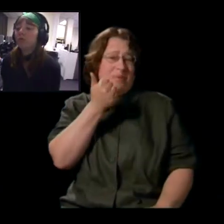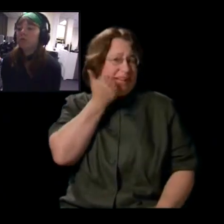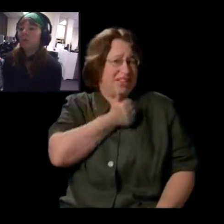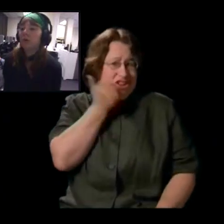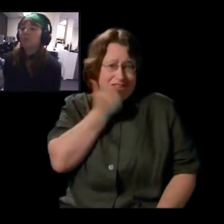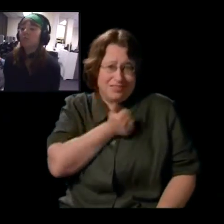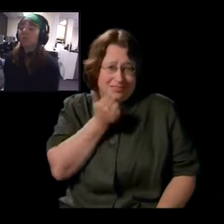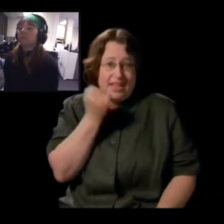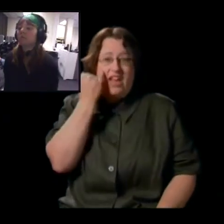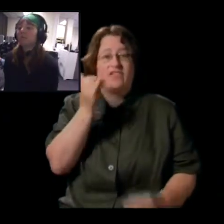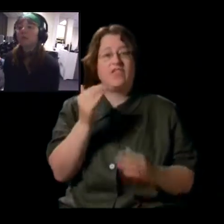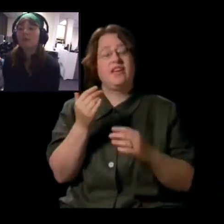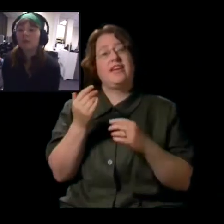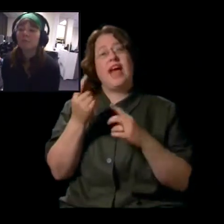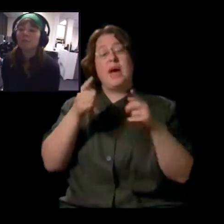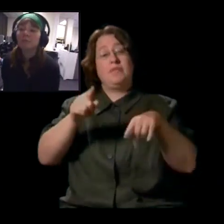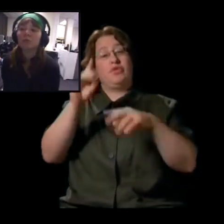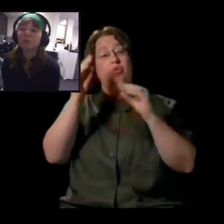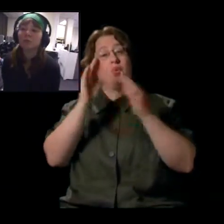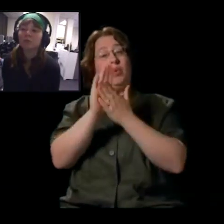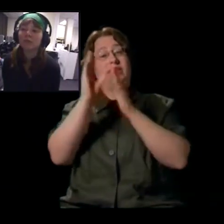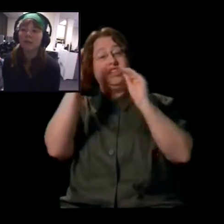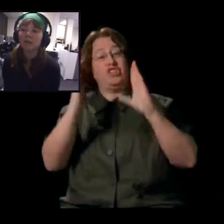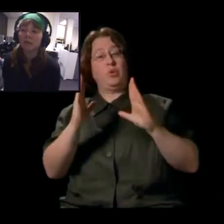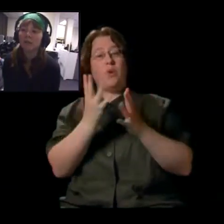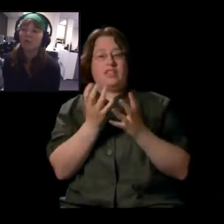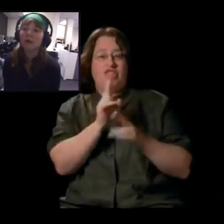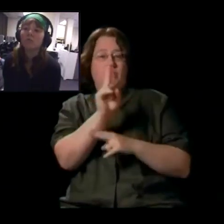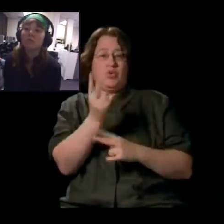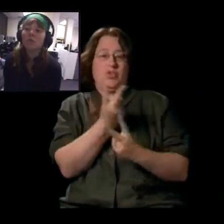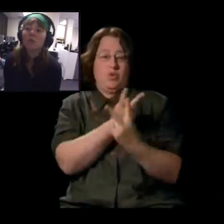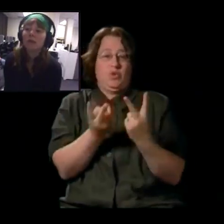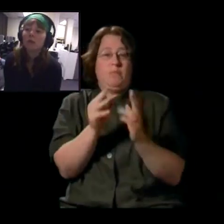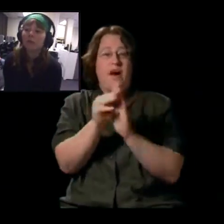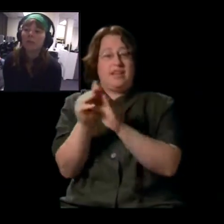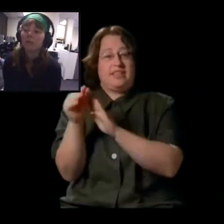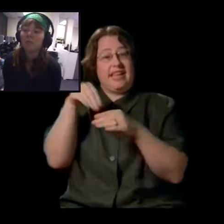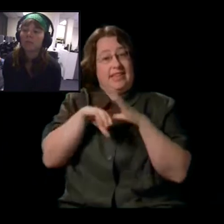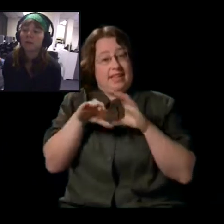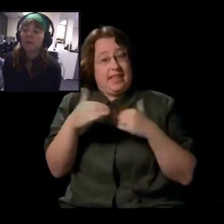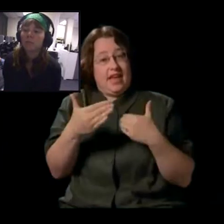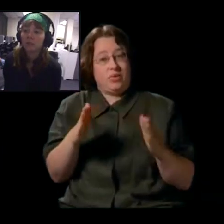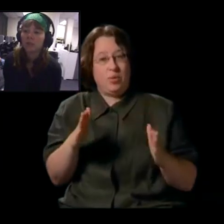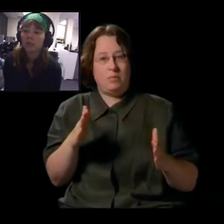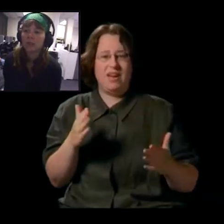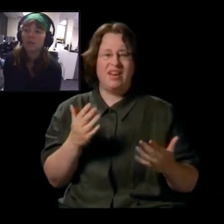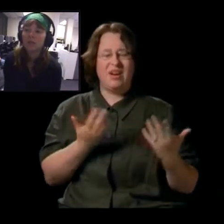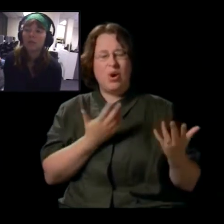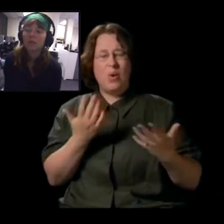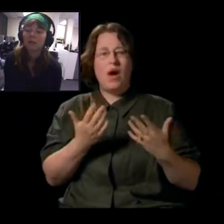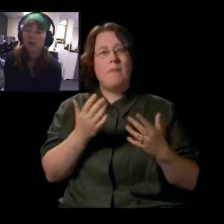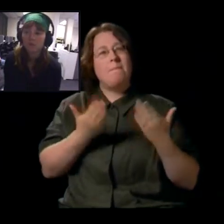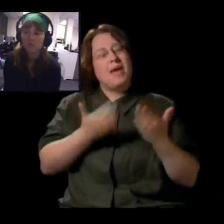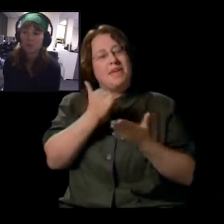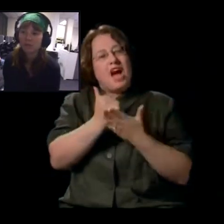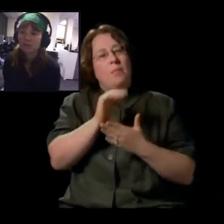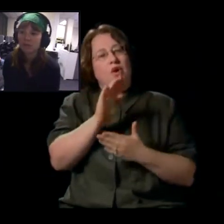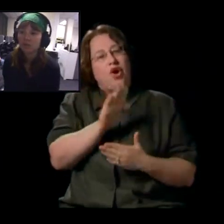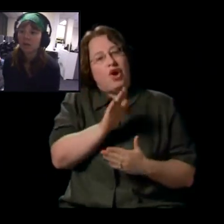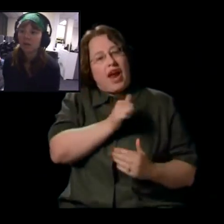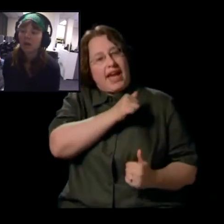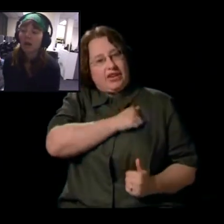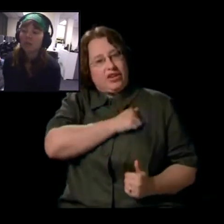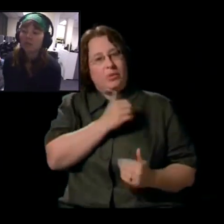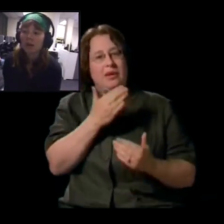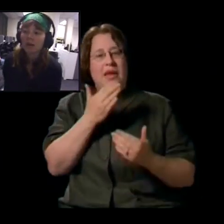well, those two models, a lot of people don't really know very much about it. So when I'm with in the classroom with the